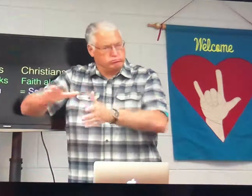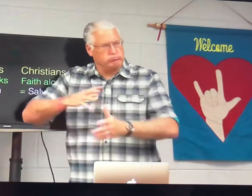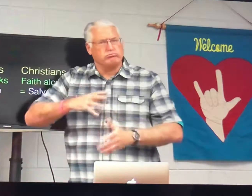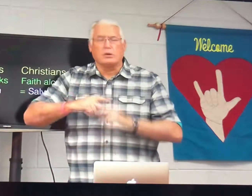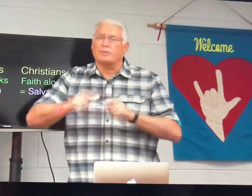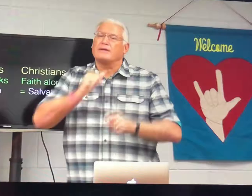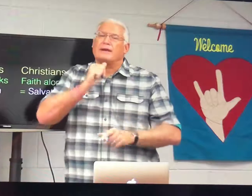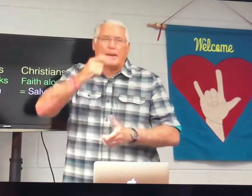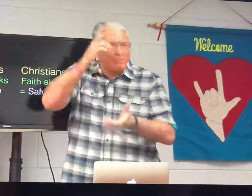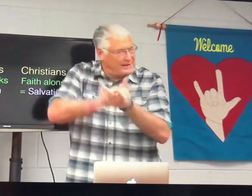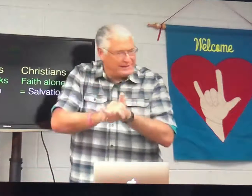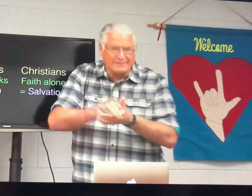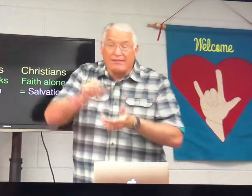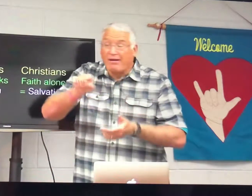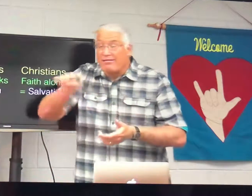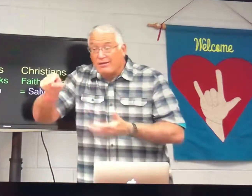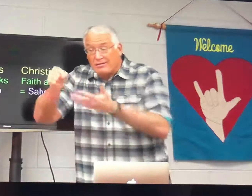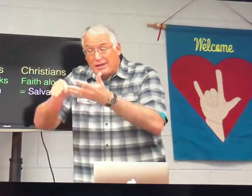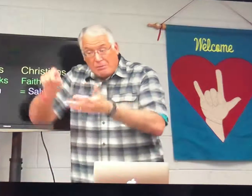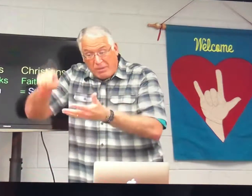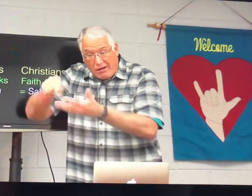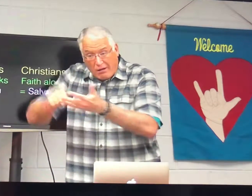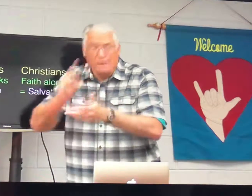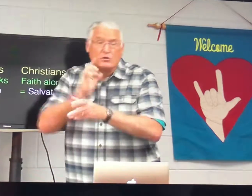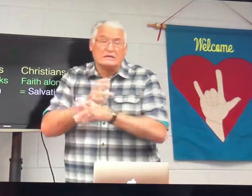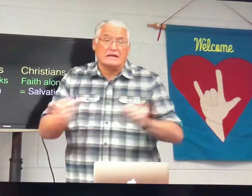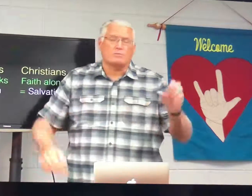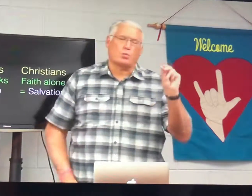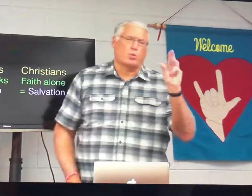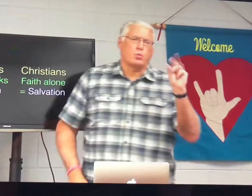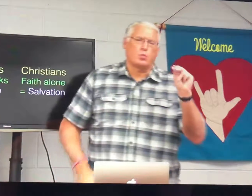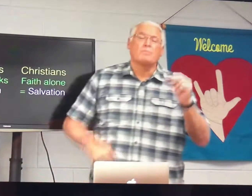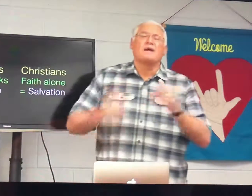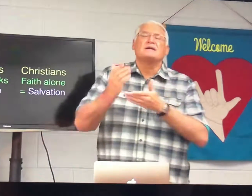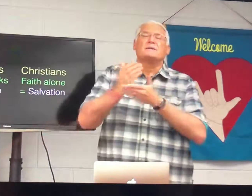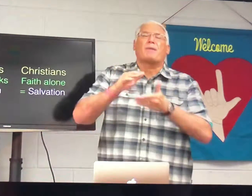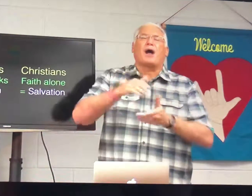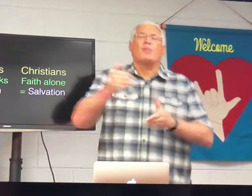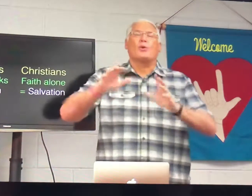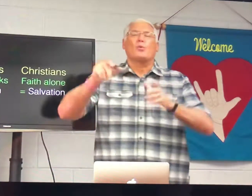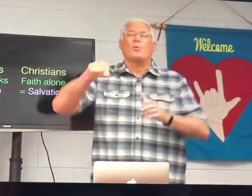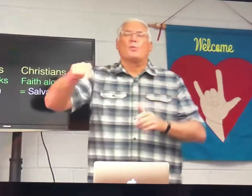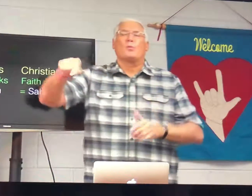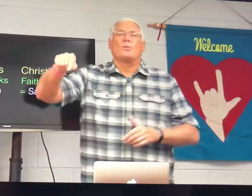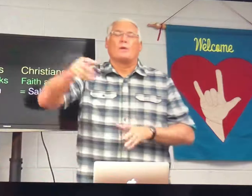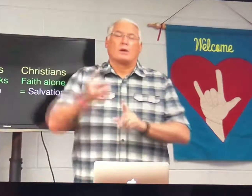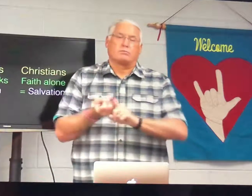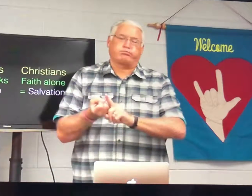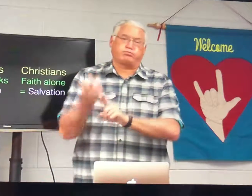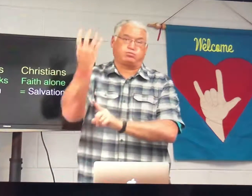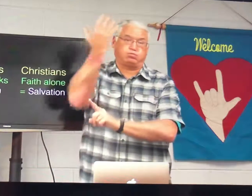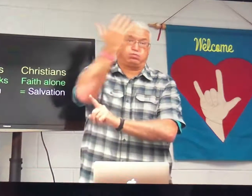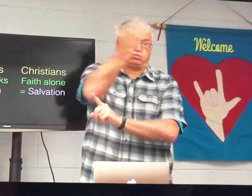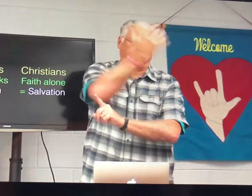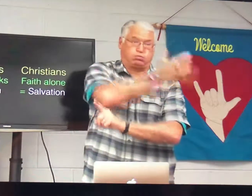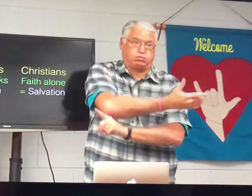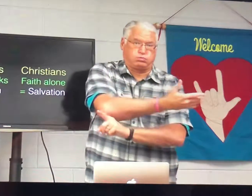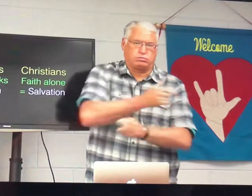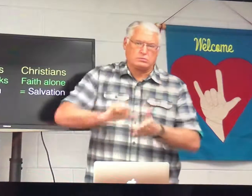at 29 and 73, and in the last couple trades highlighted by the Manny Machado deal, and